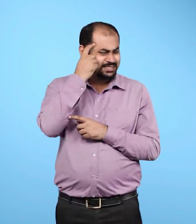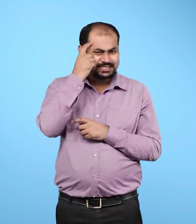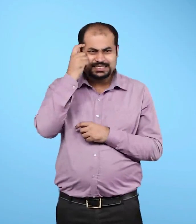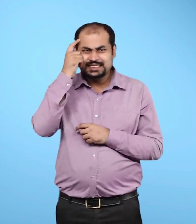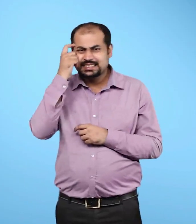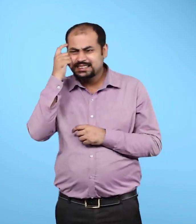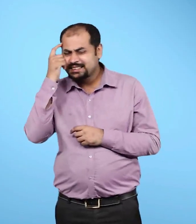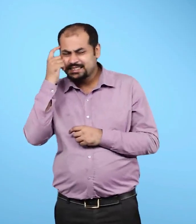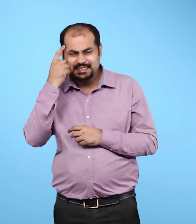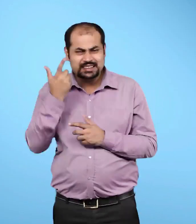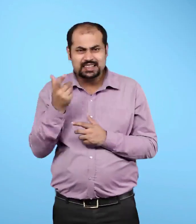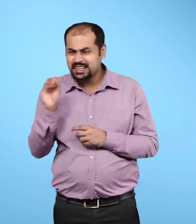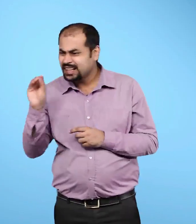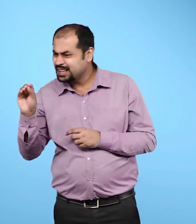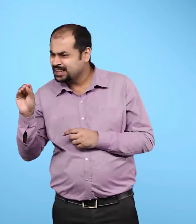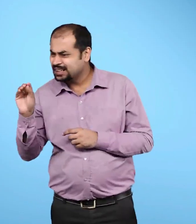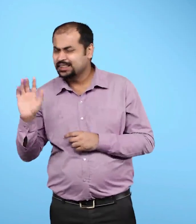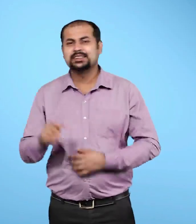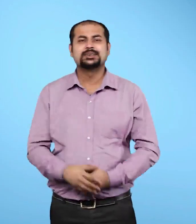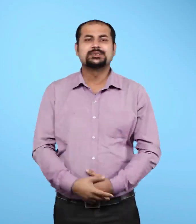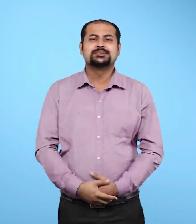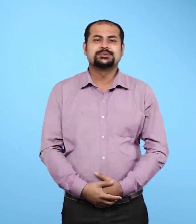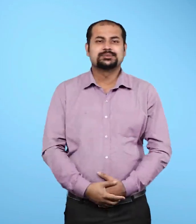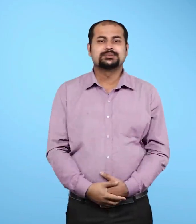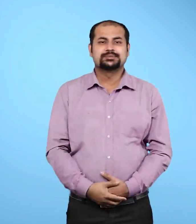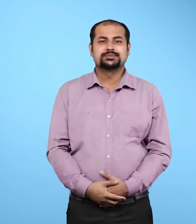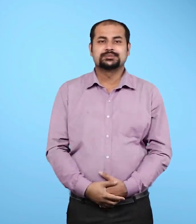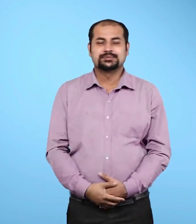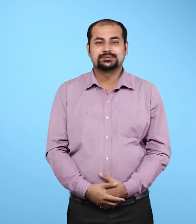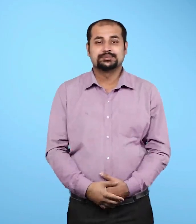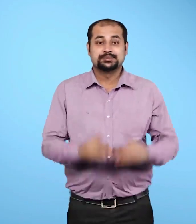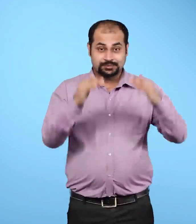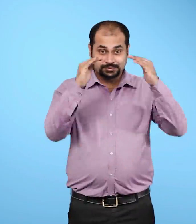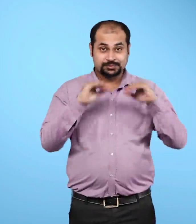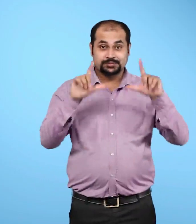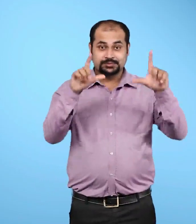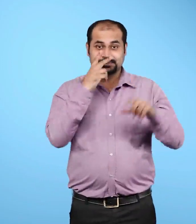11 loose beads. What do I write in the blue box? In picture 4,